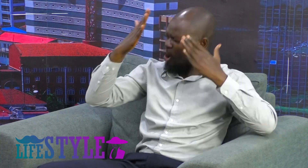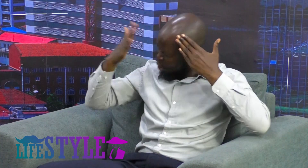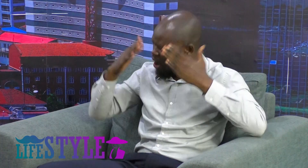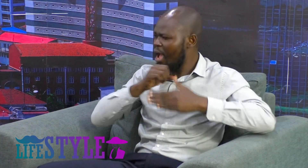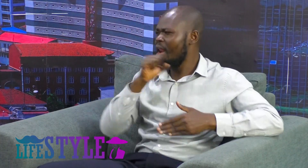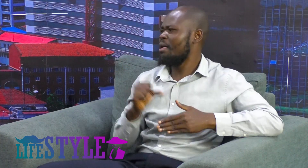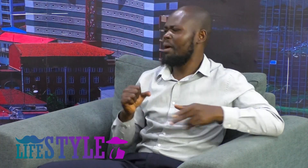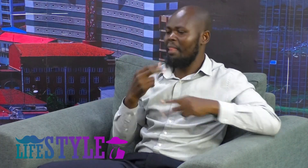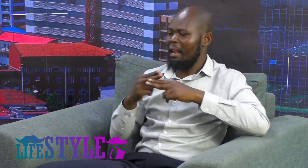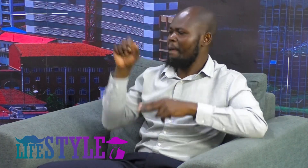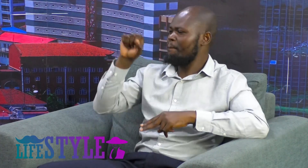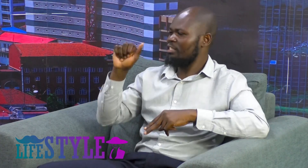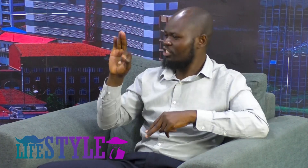and also